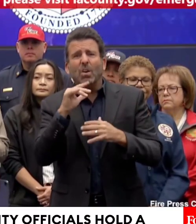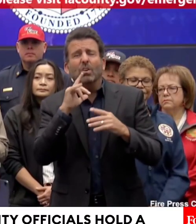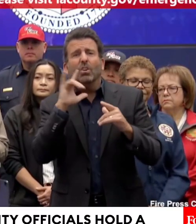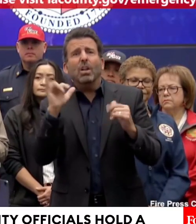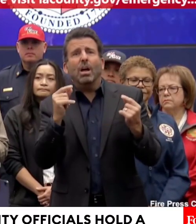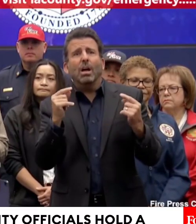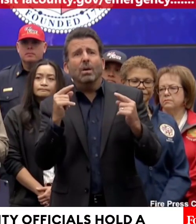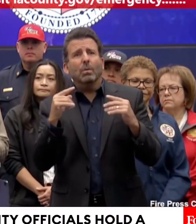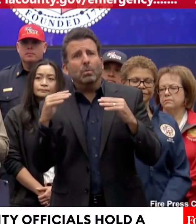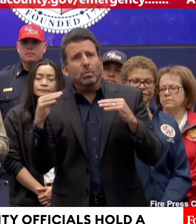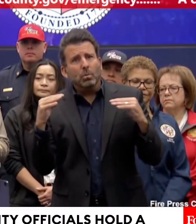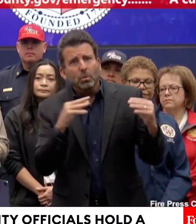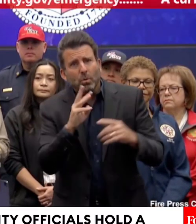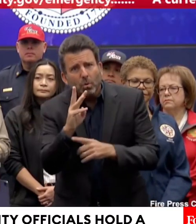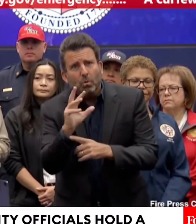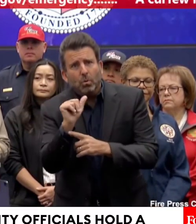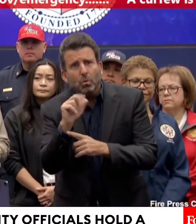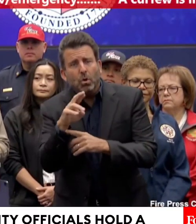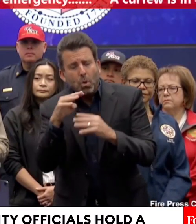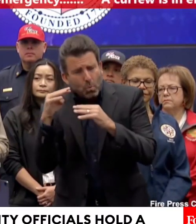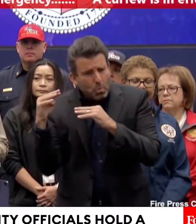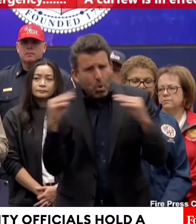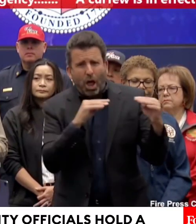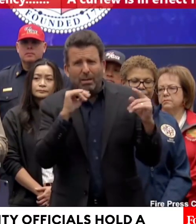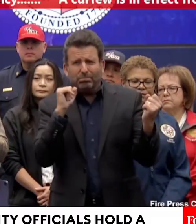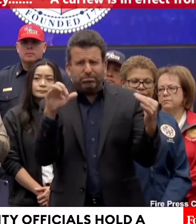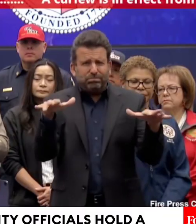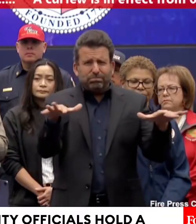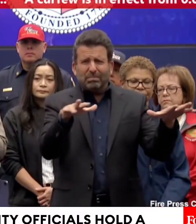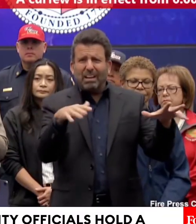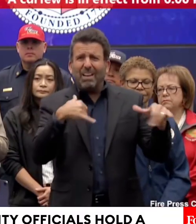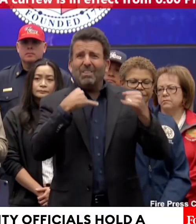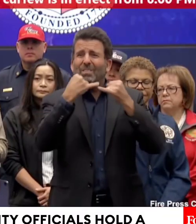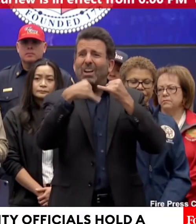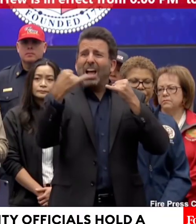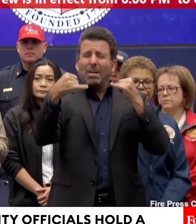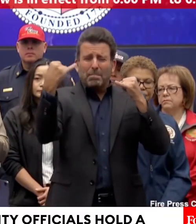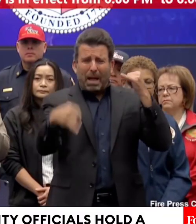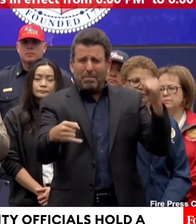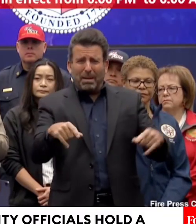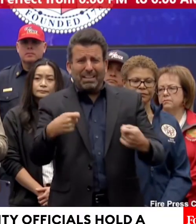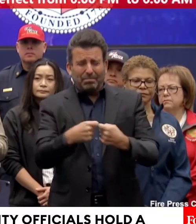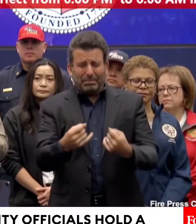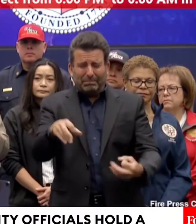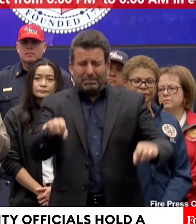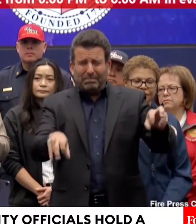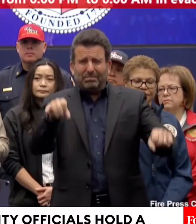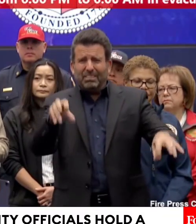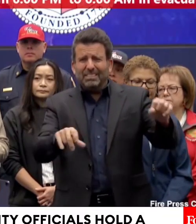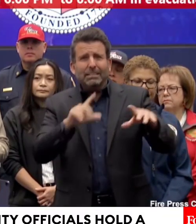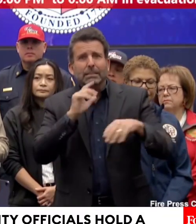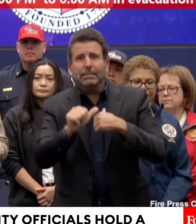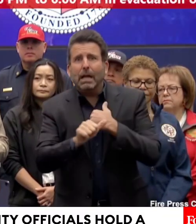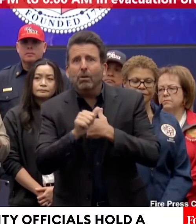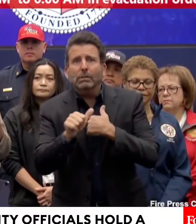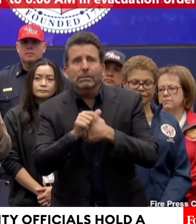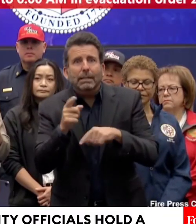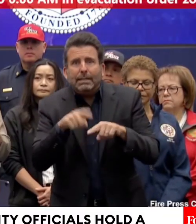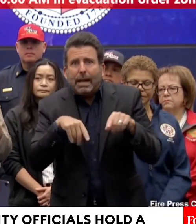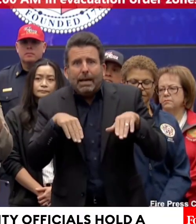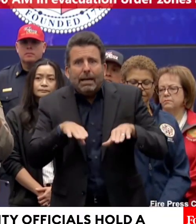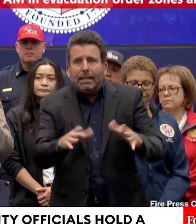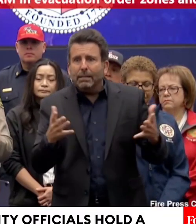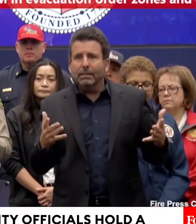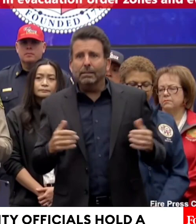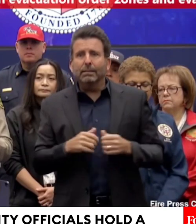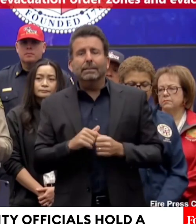down power poles, electric wires. There are still some smoldering fires. It is not safe. The